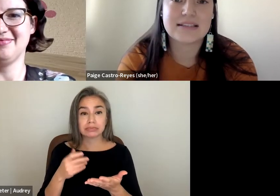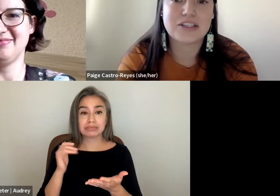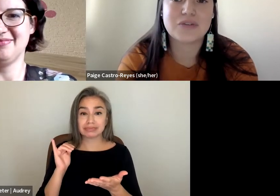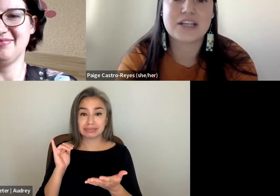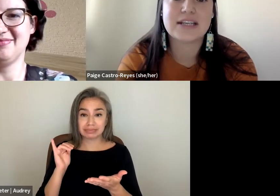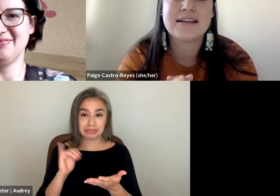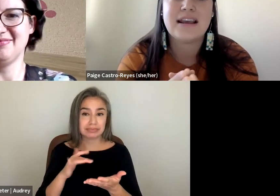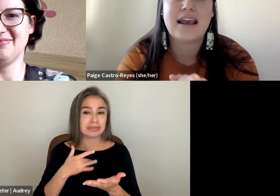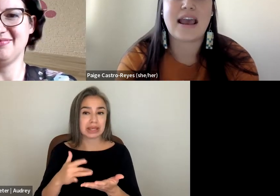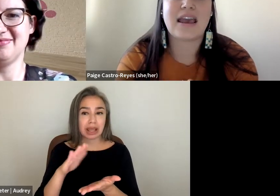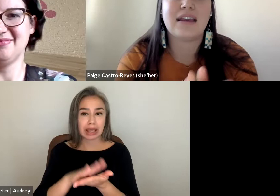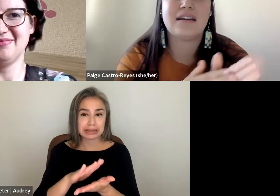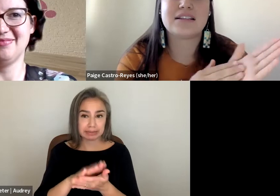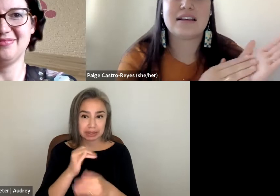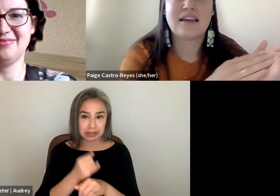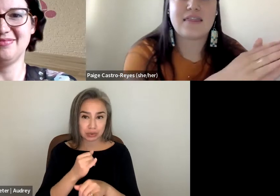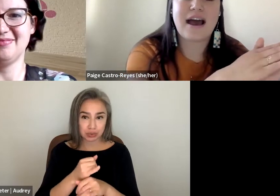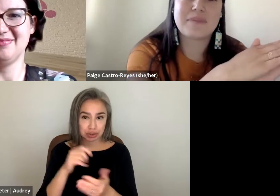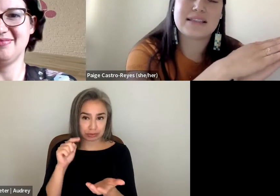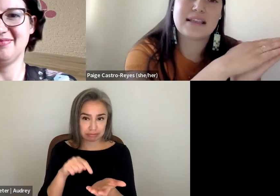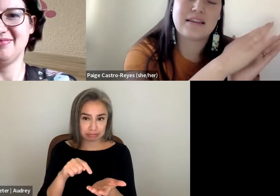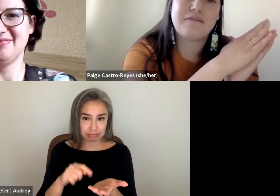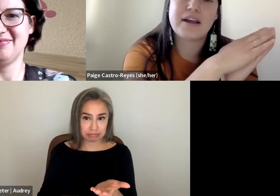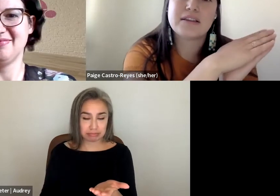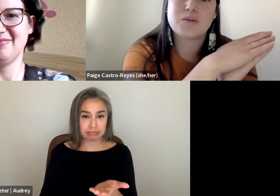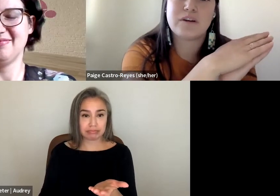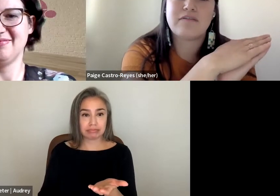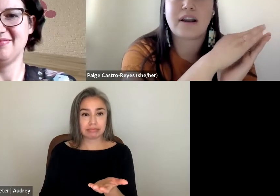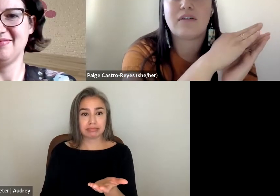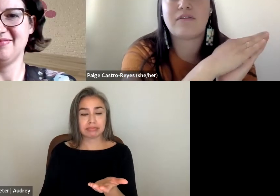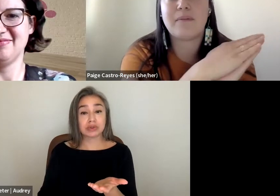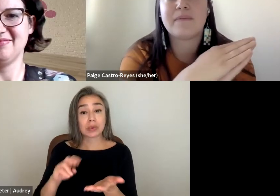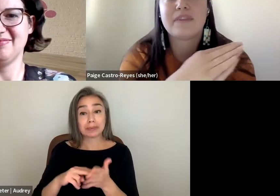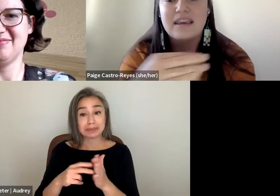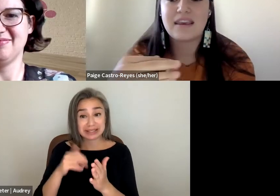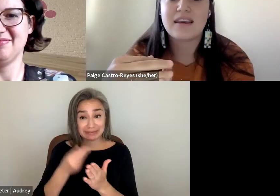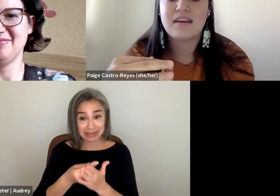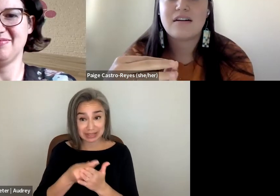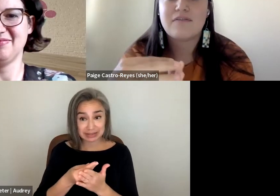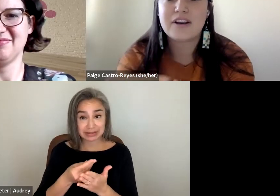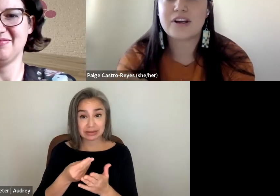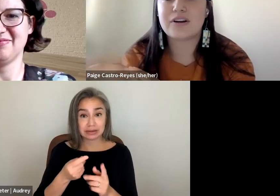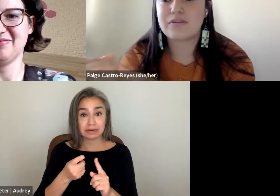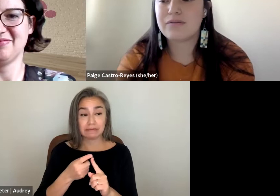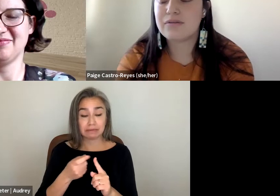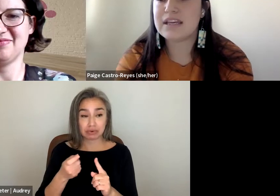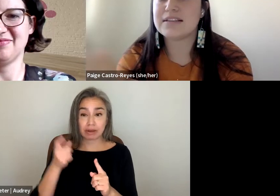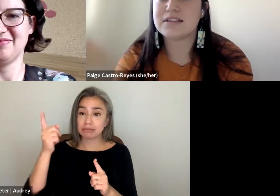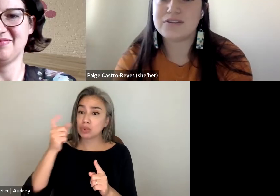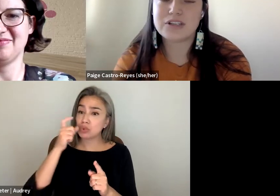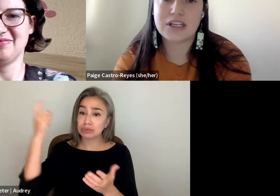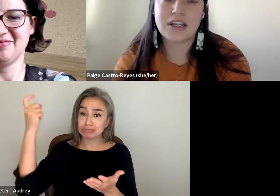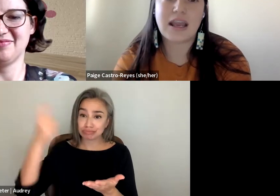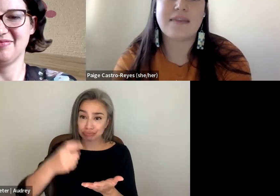academic institution. And that means that the funds would funnel from the funder through